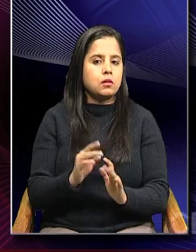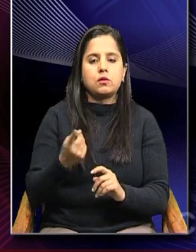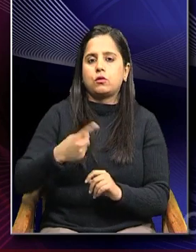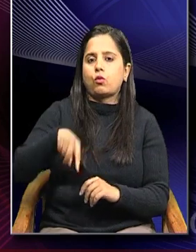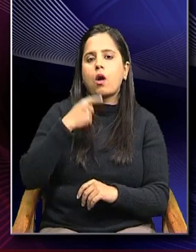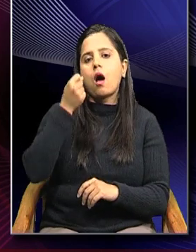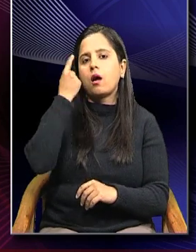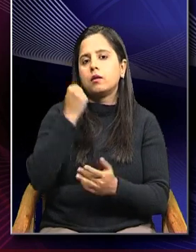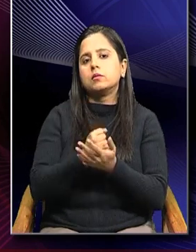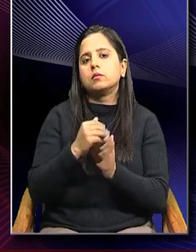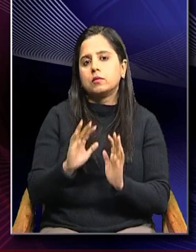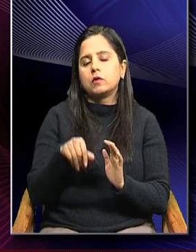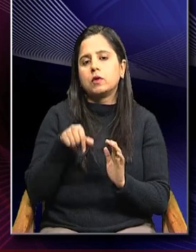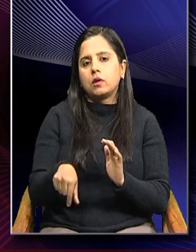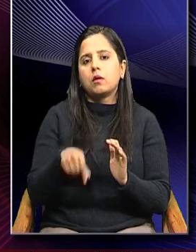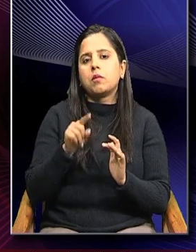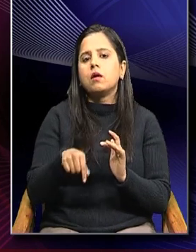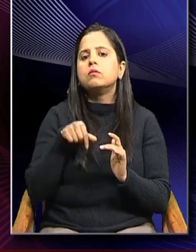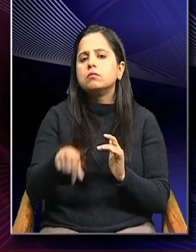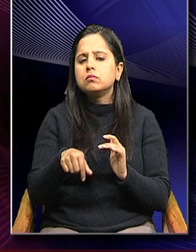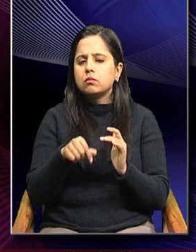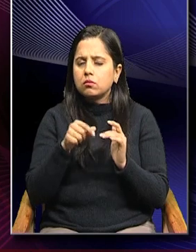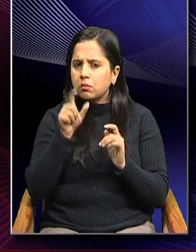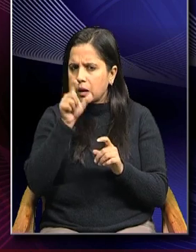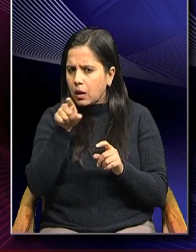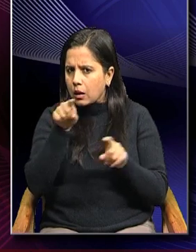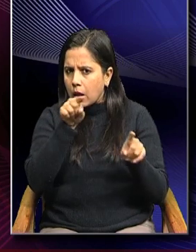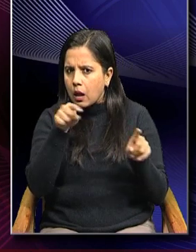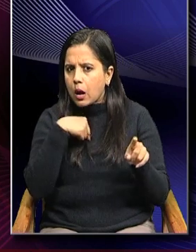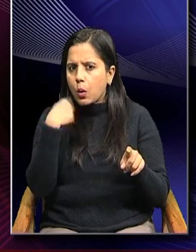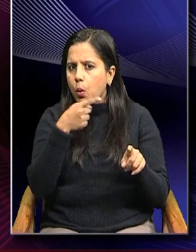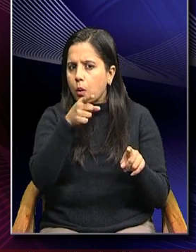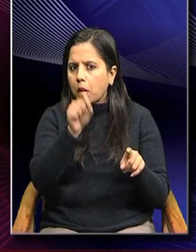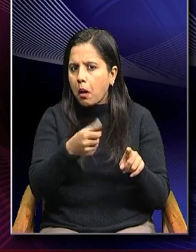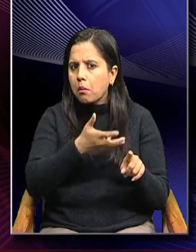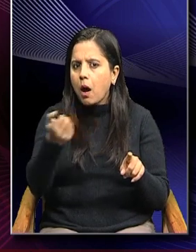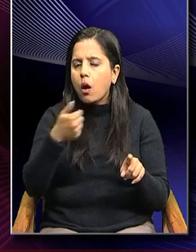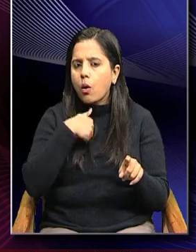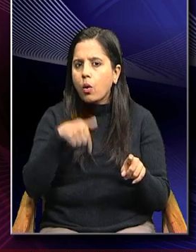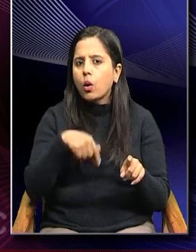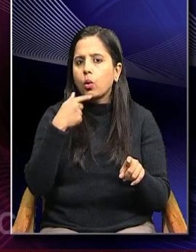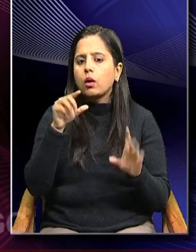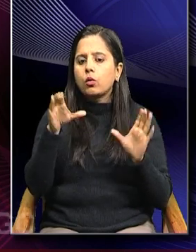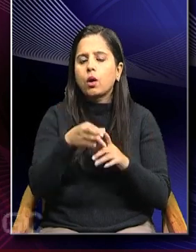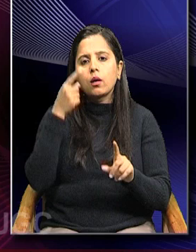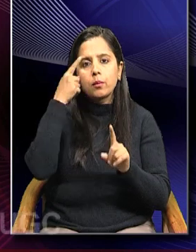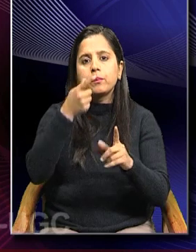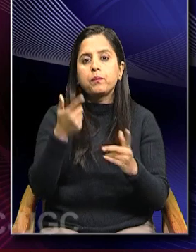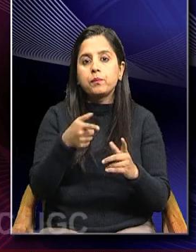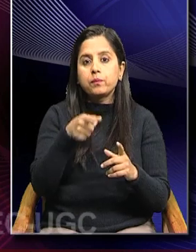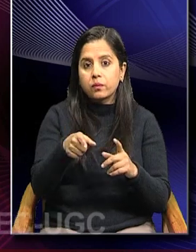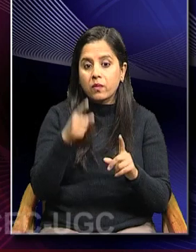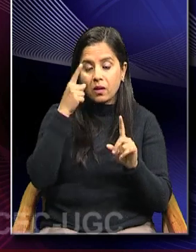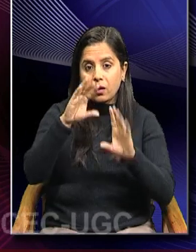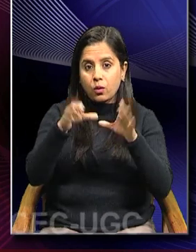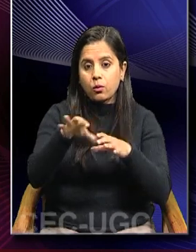to understand, we have to do the mapping of our customers, who all are my customers, what is my target market, and out of the target